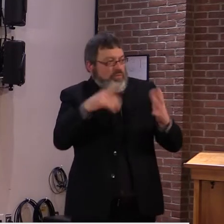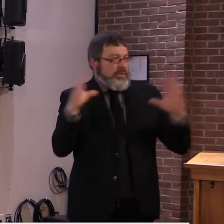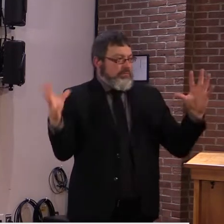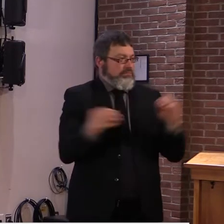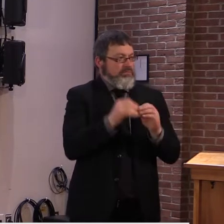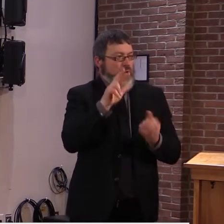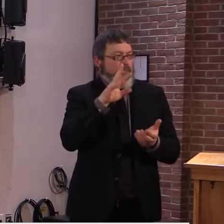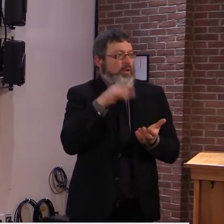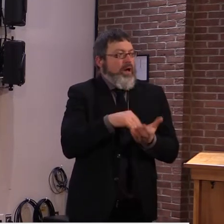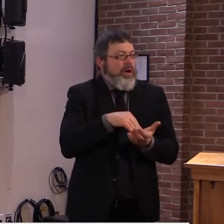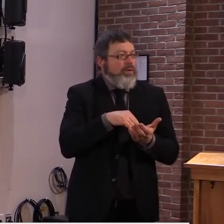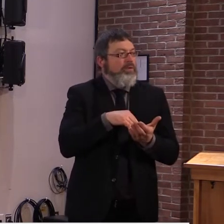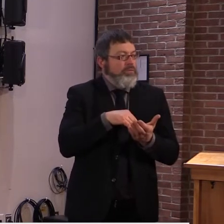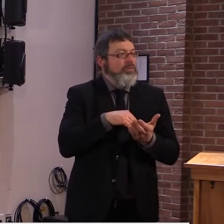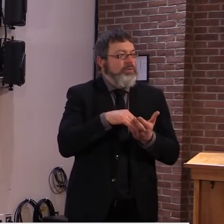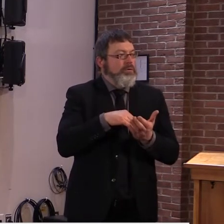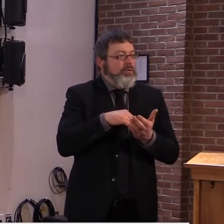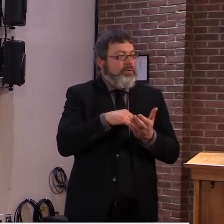21,725 doses.